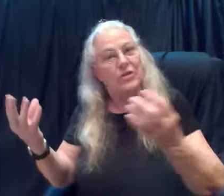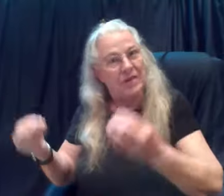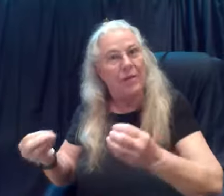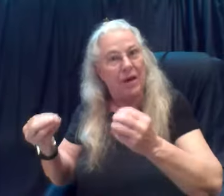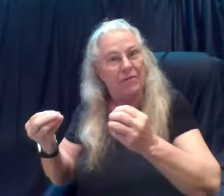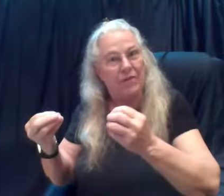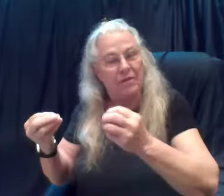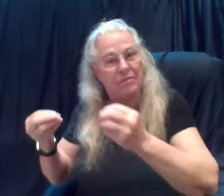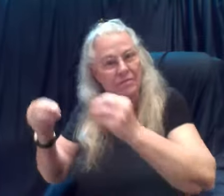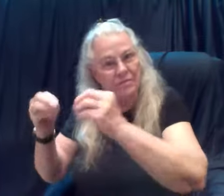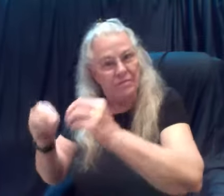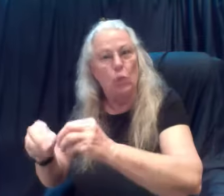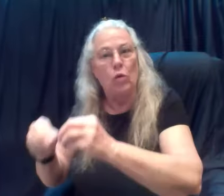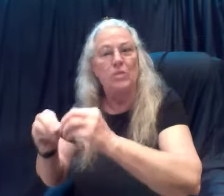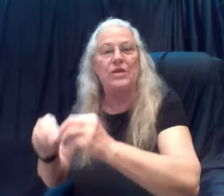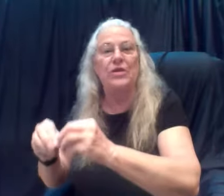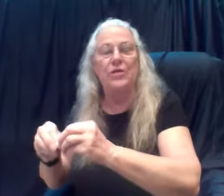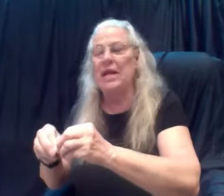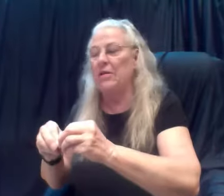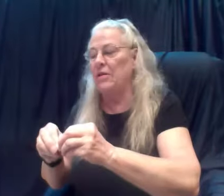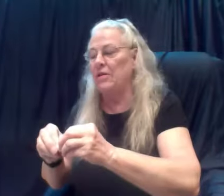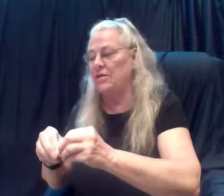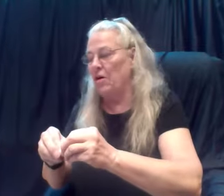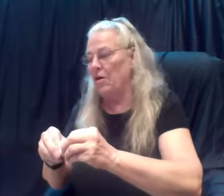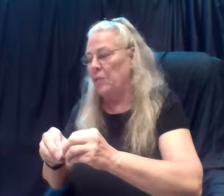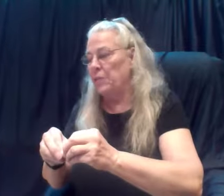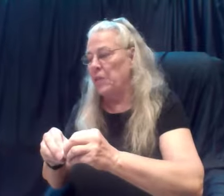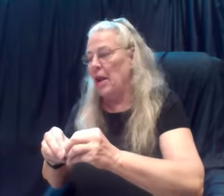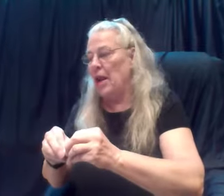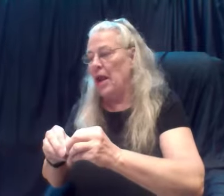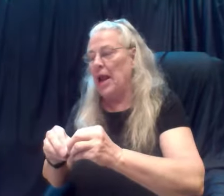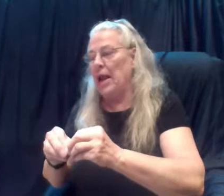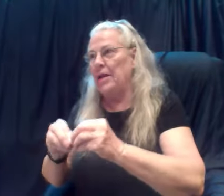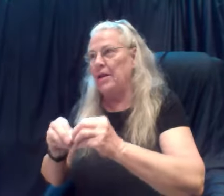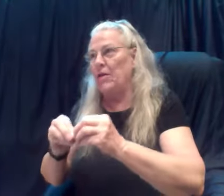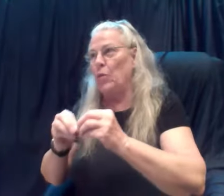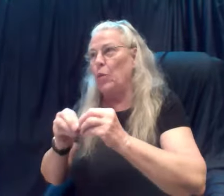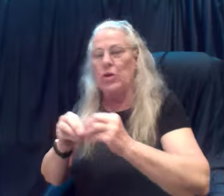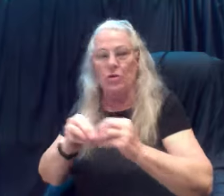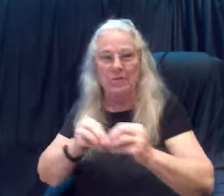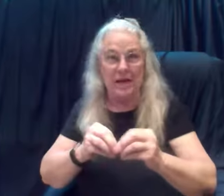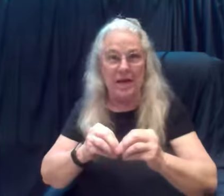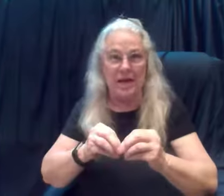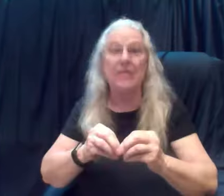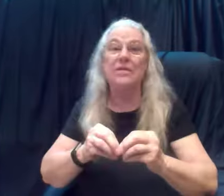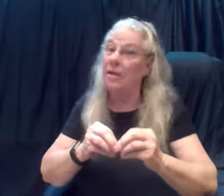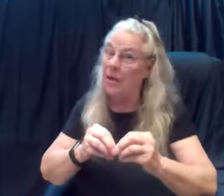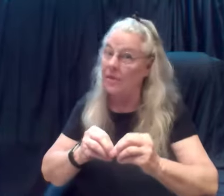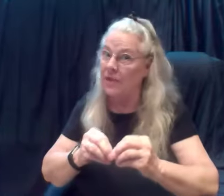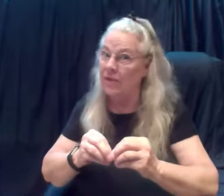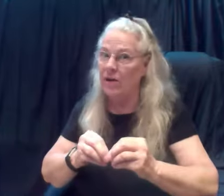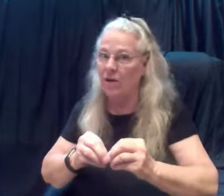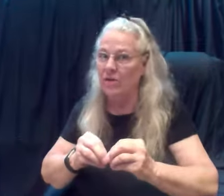of the words that are in the song. And when you're singing, it's a little difficult to